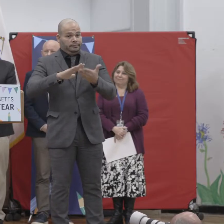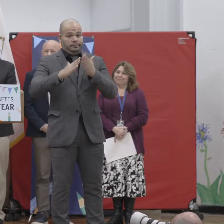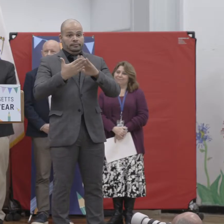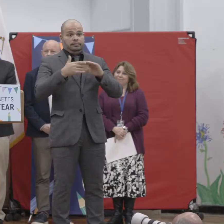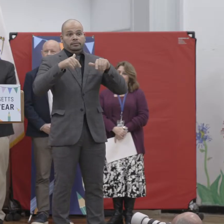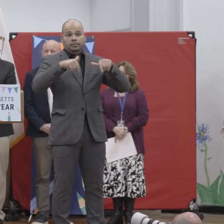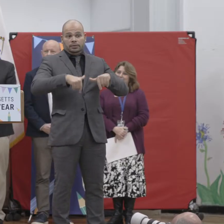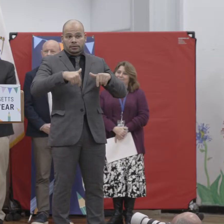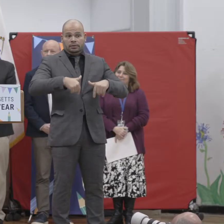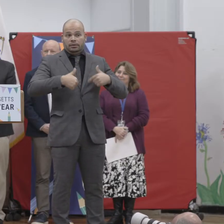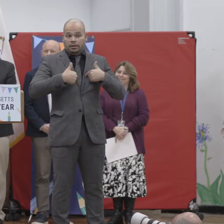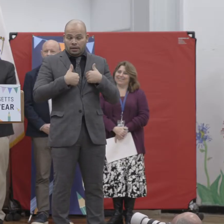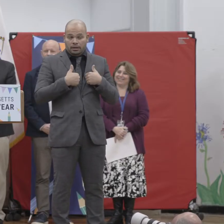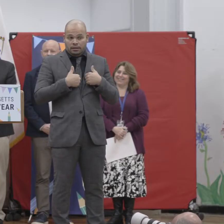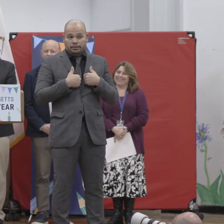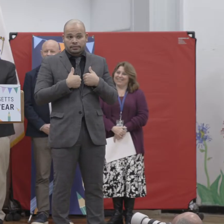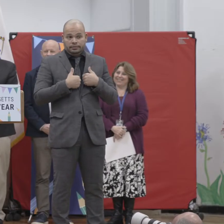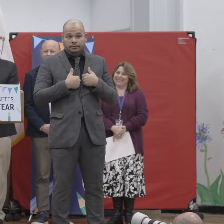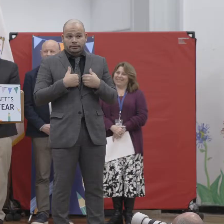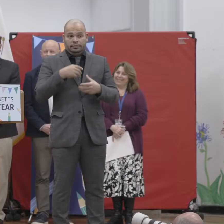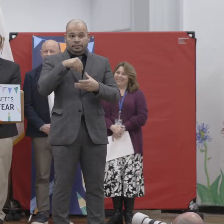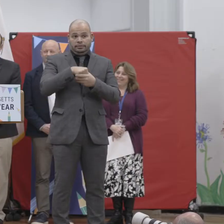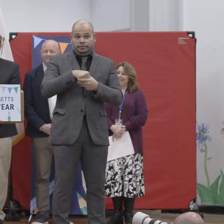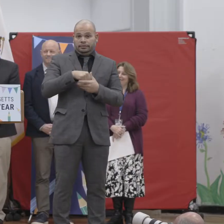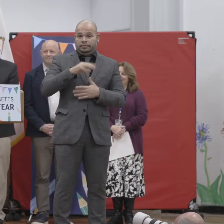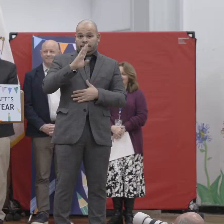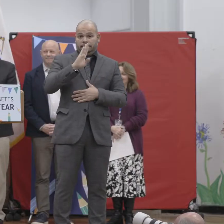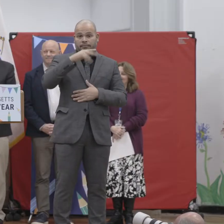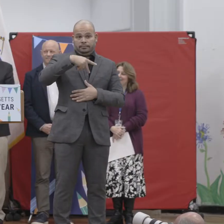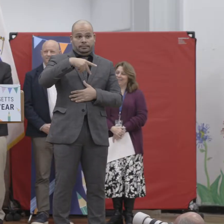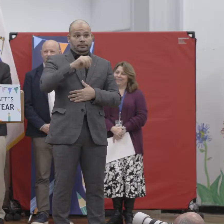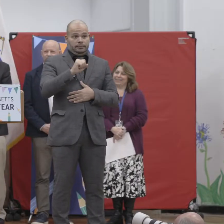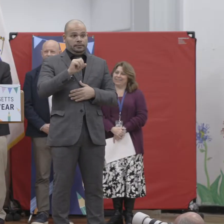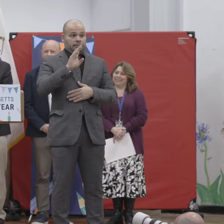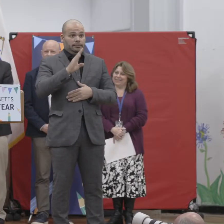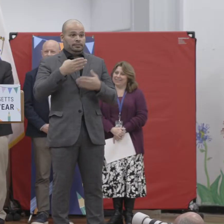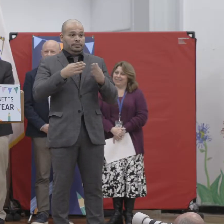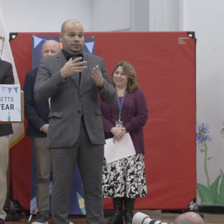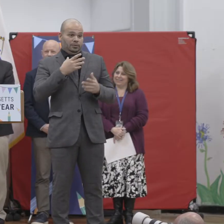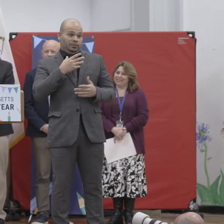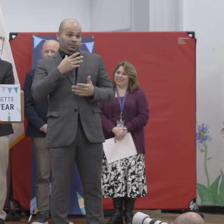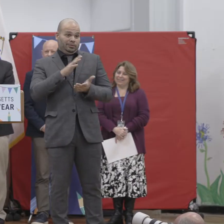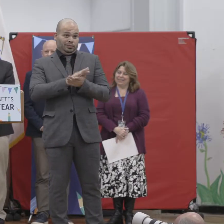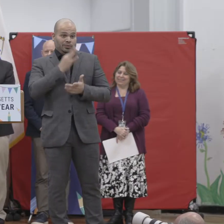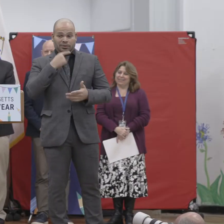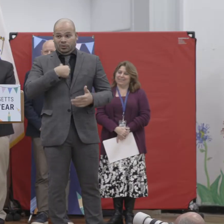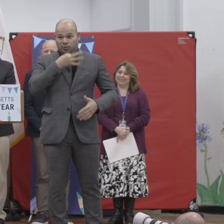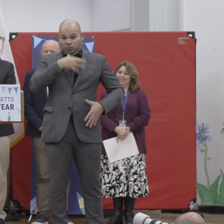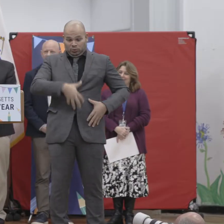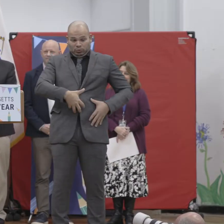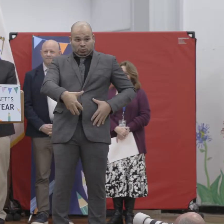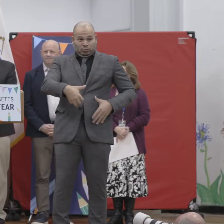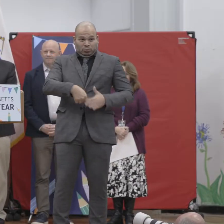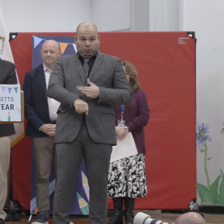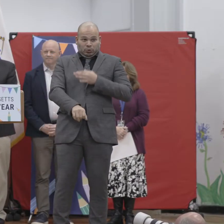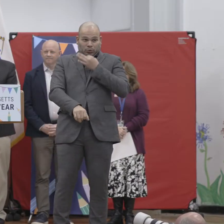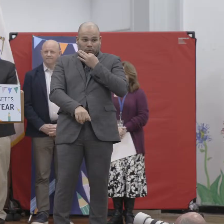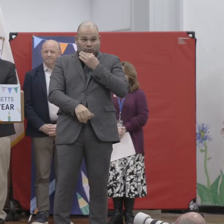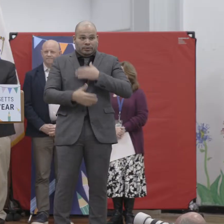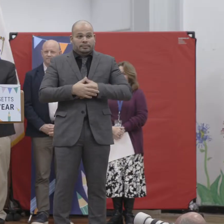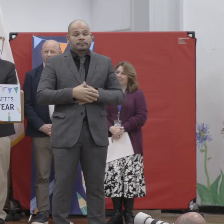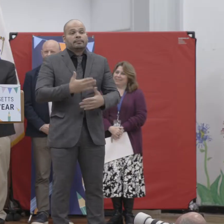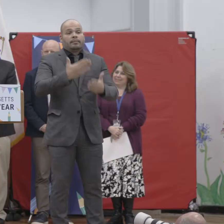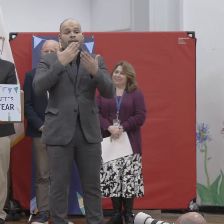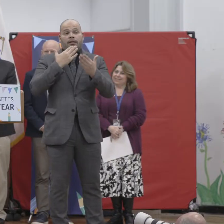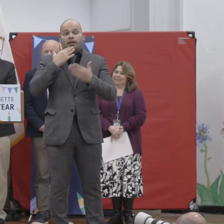more BPS students into the world very soon, I just want to say congratulations and thank you to Ms. S. Thank you to everyone at the